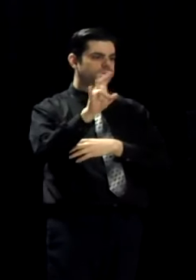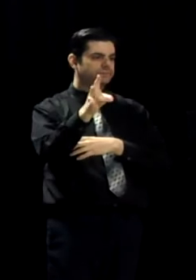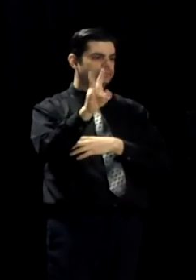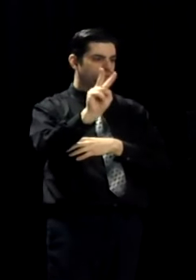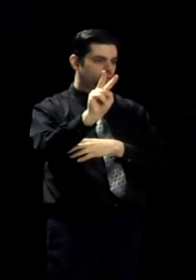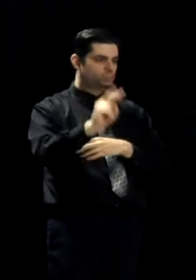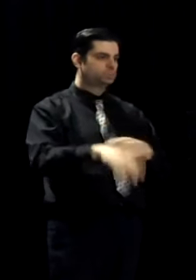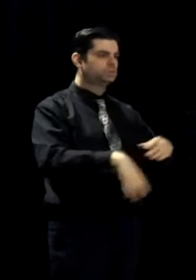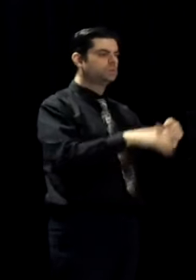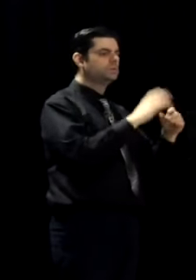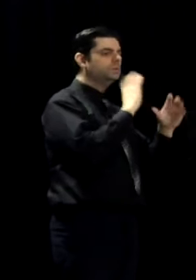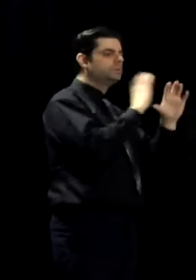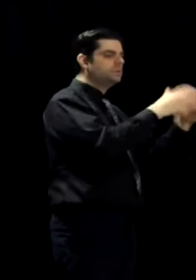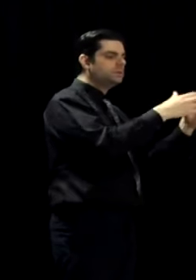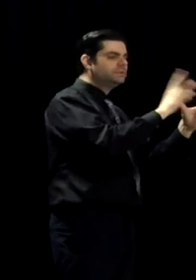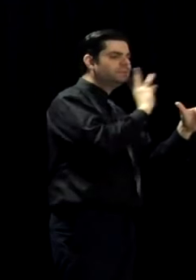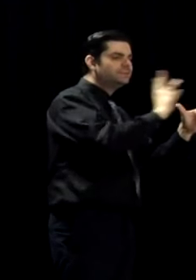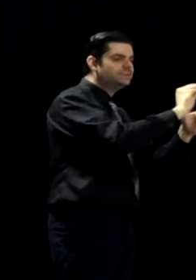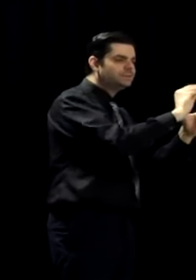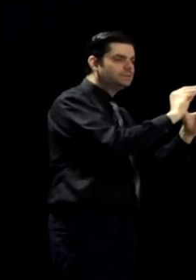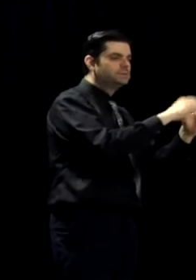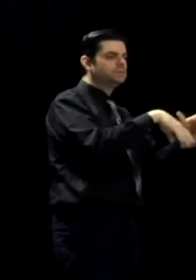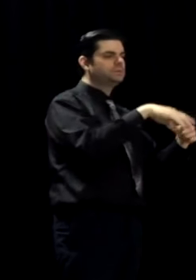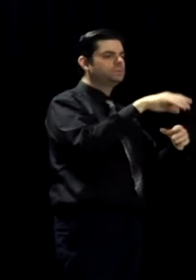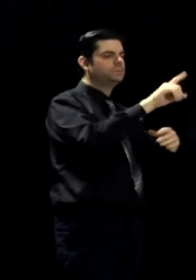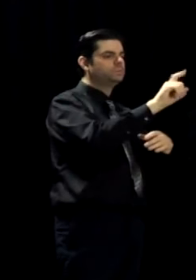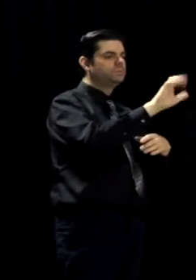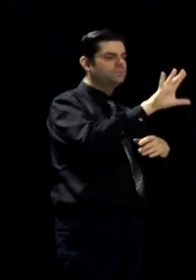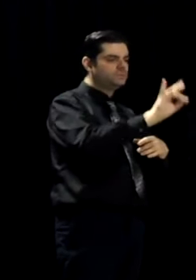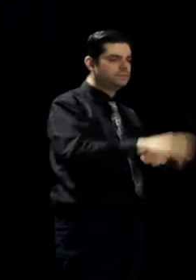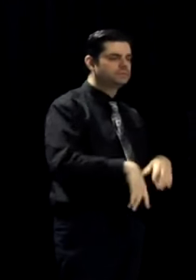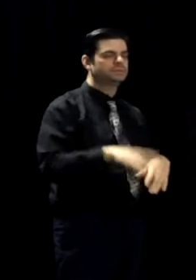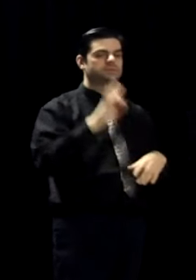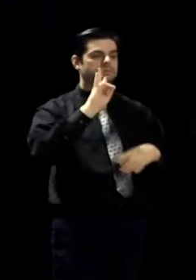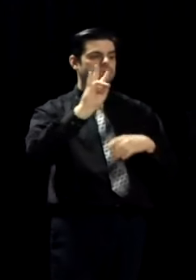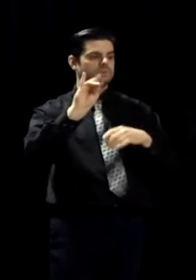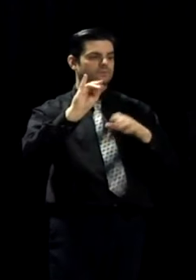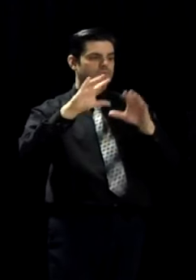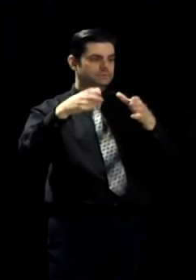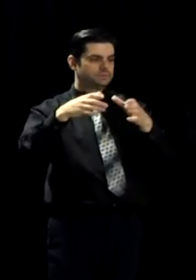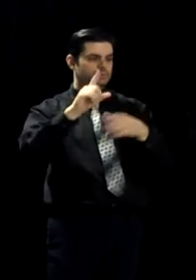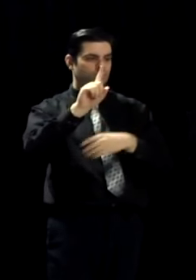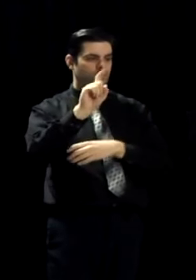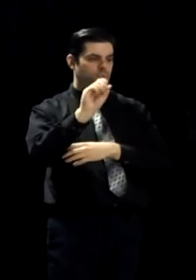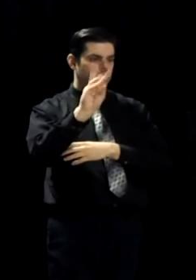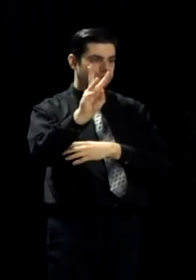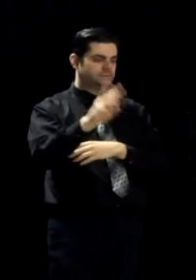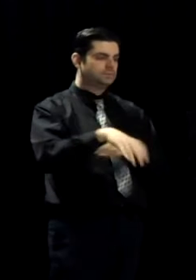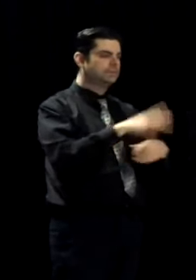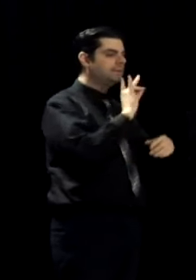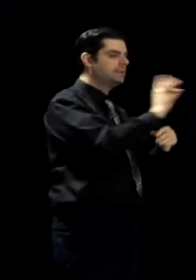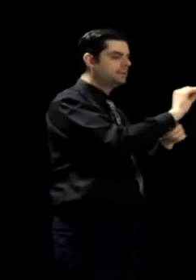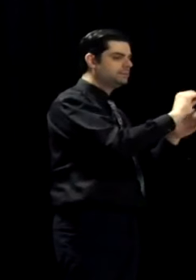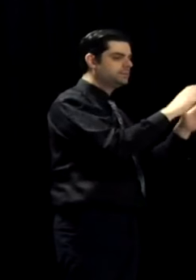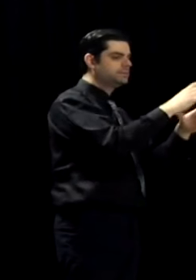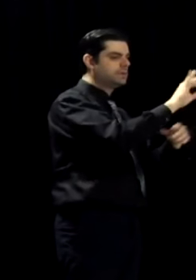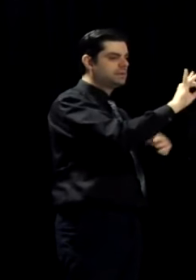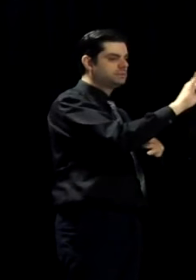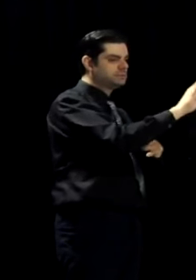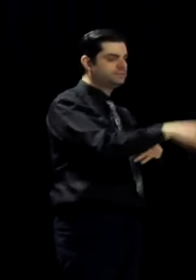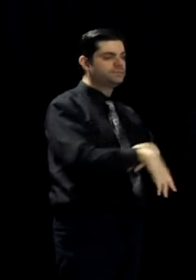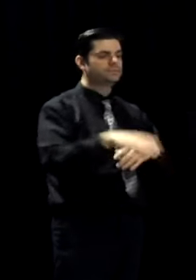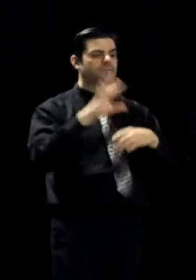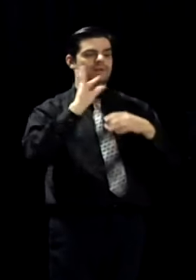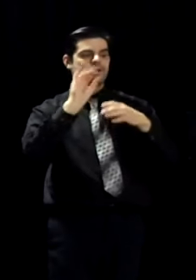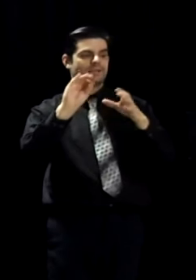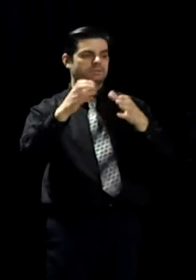20% are under 30, 33% are under 40, 46% are under 50, 62% are under 60, 38% are